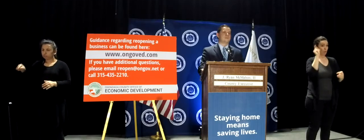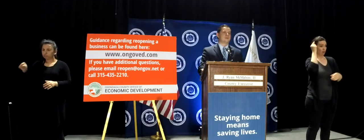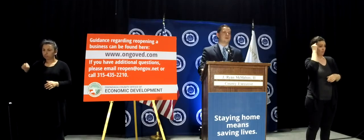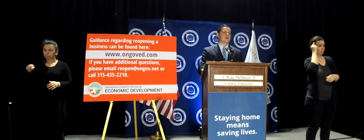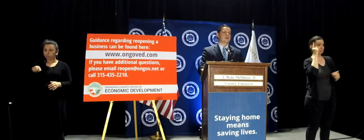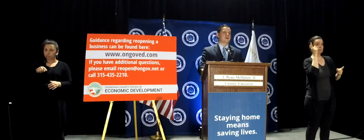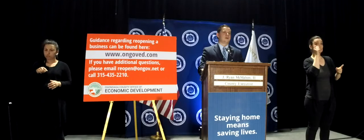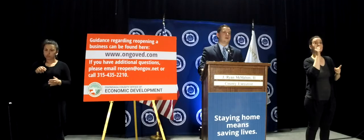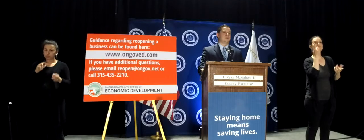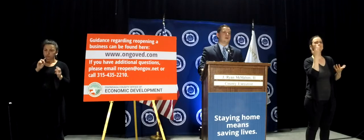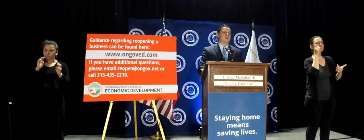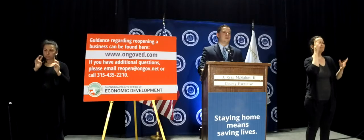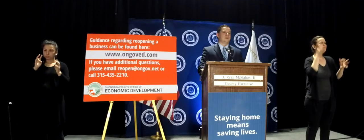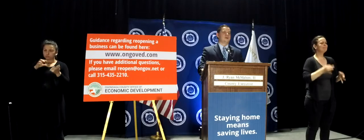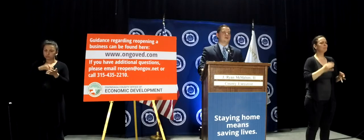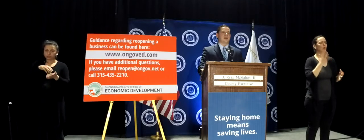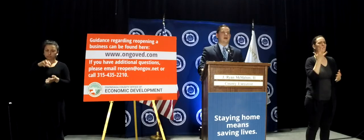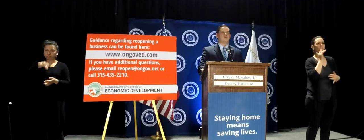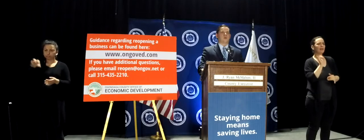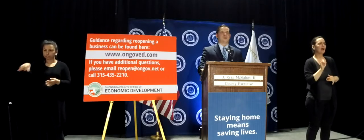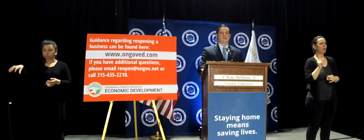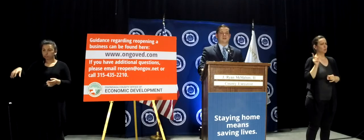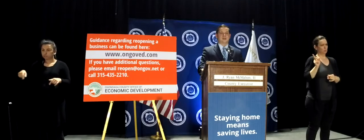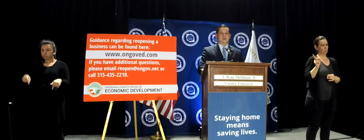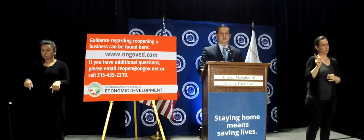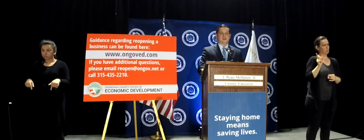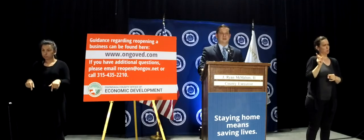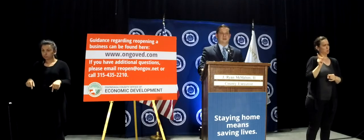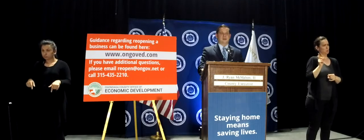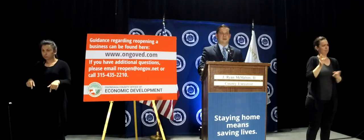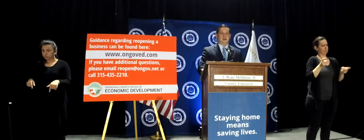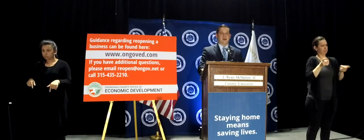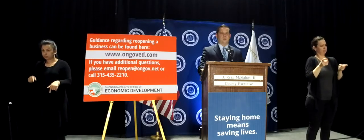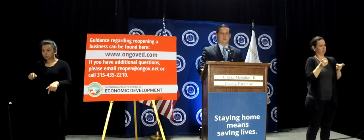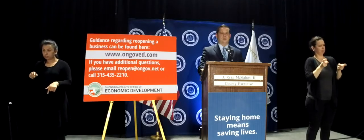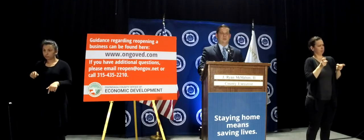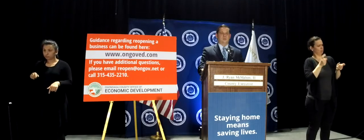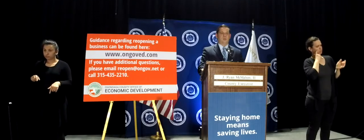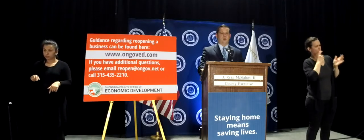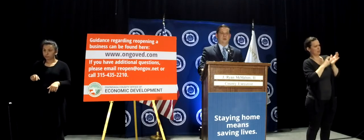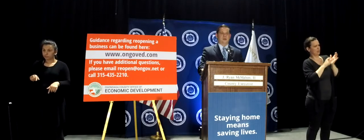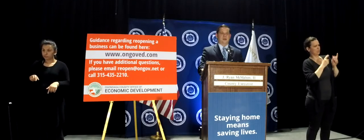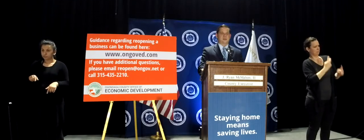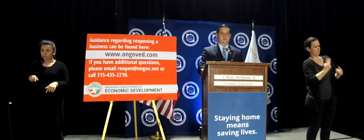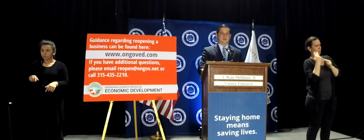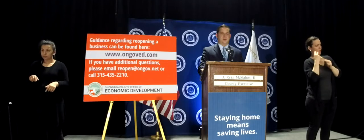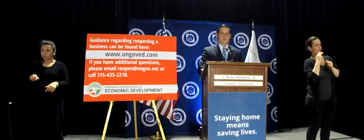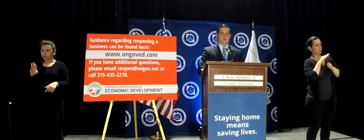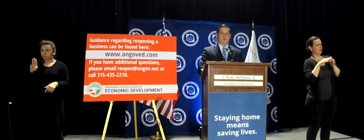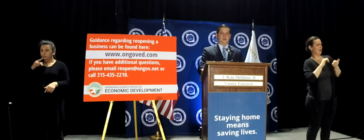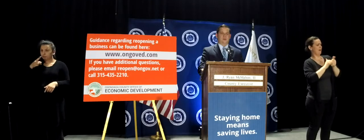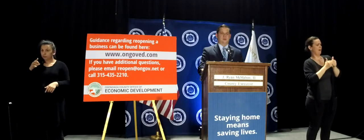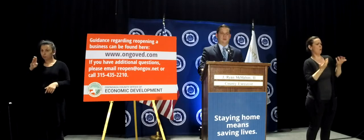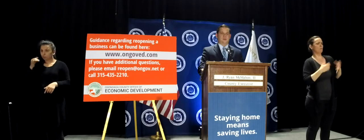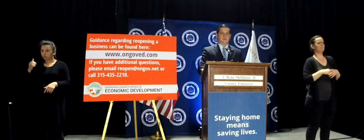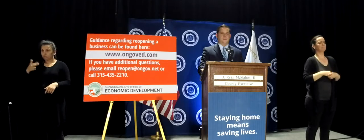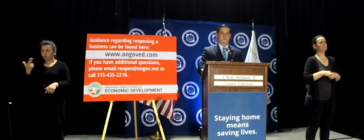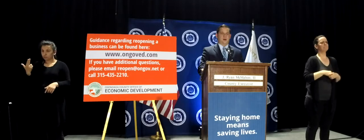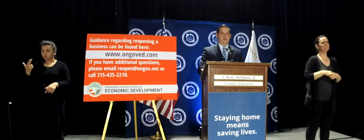How do you see Memorial Day being recognized here? Yeah, unfortunately, and again, Memorial Day is something that we